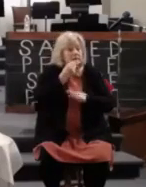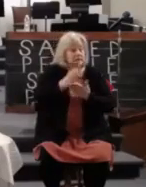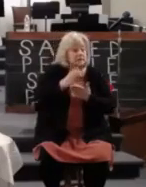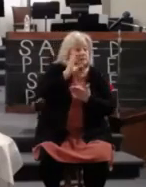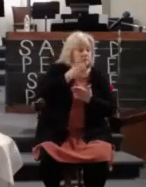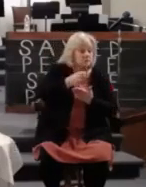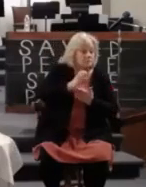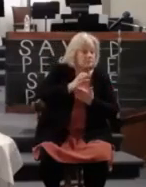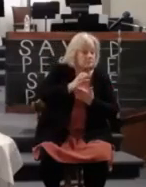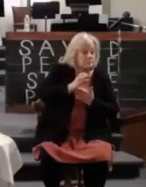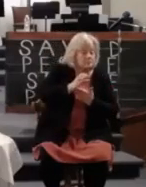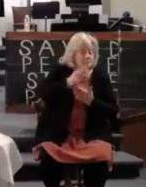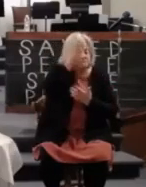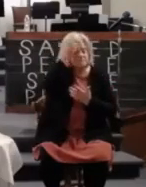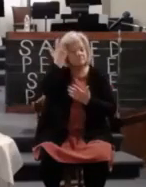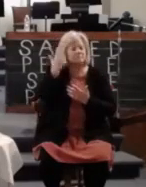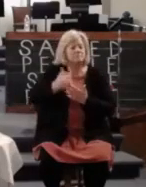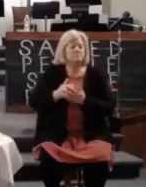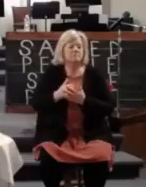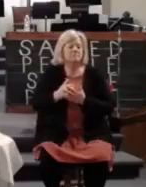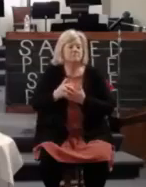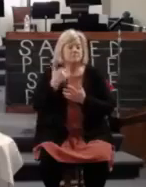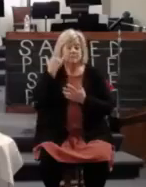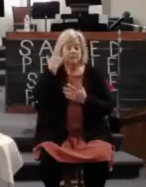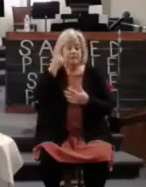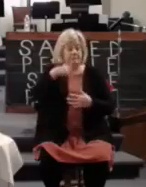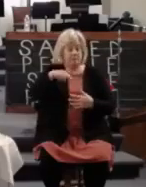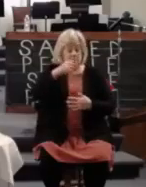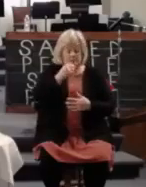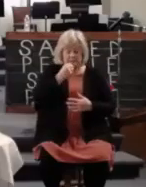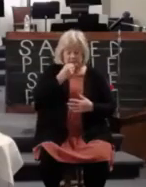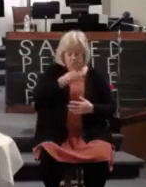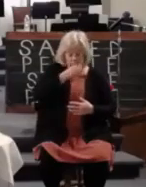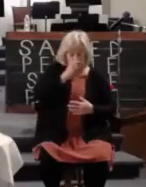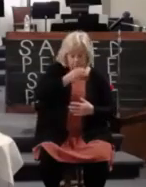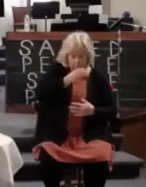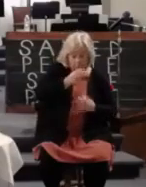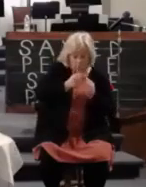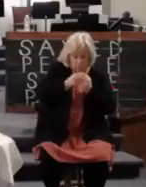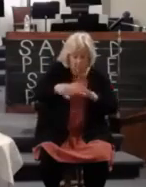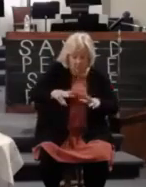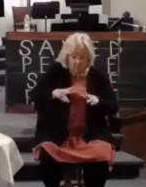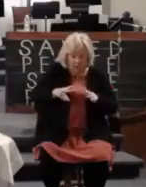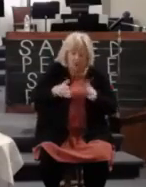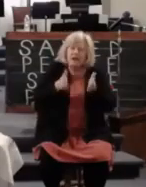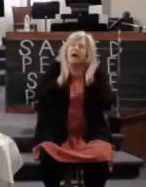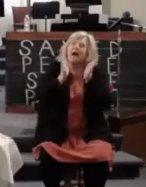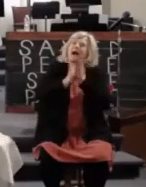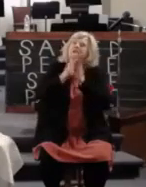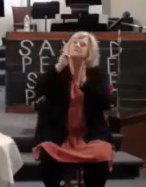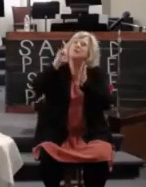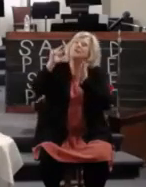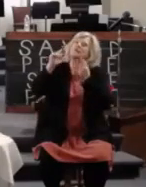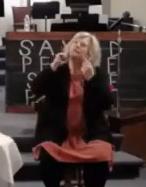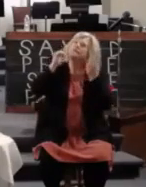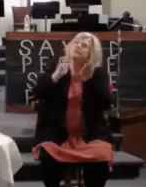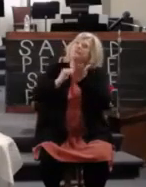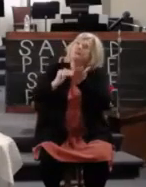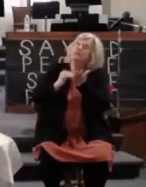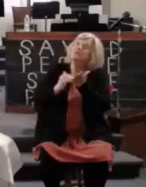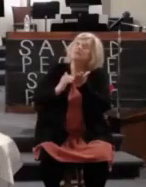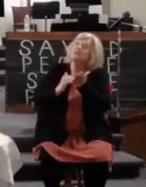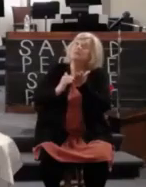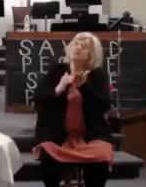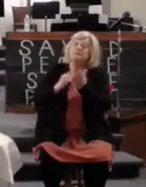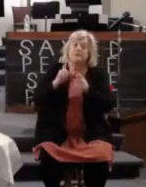of the cup. For anyone who eats and drinks without recognizing the body of the Lord eats and